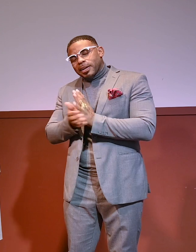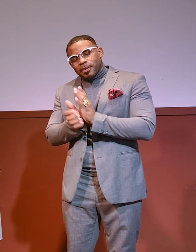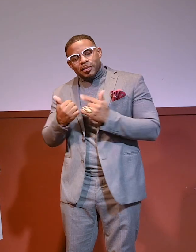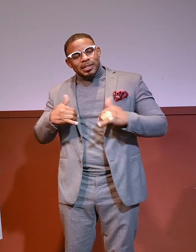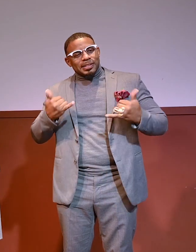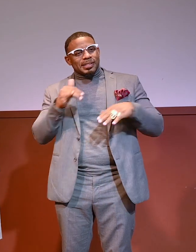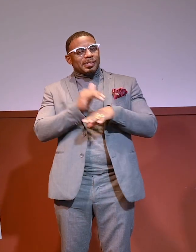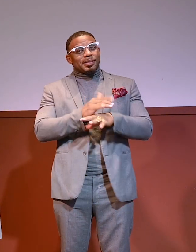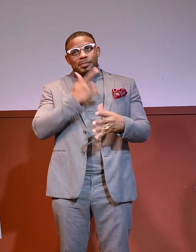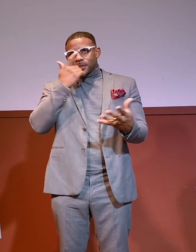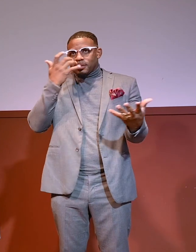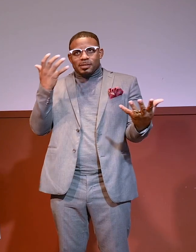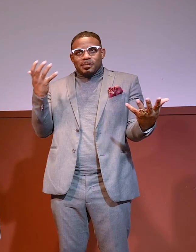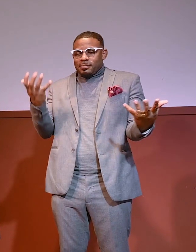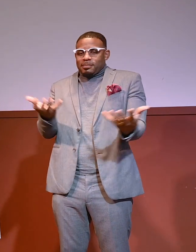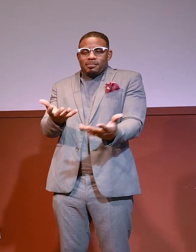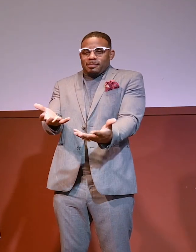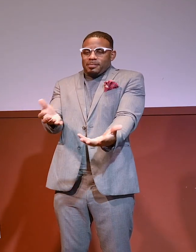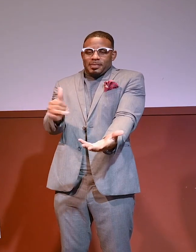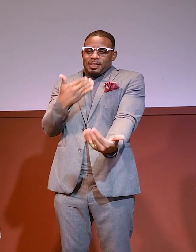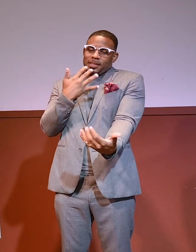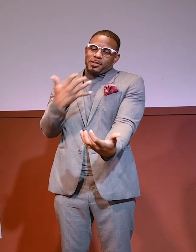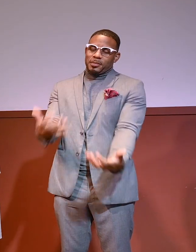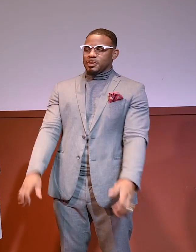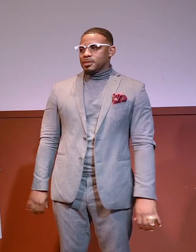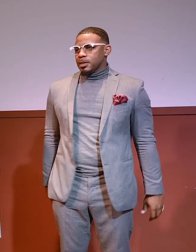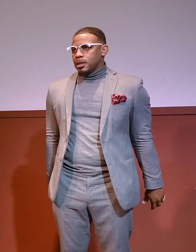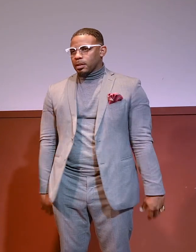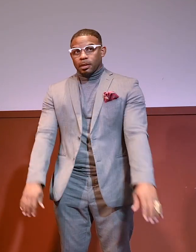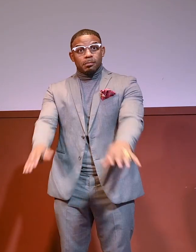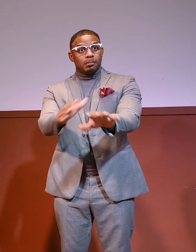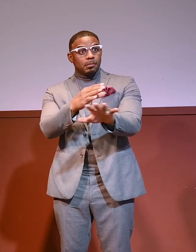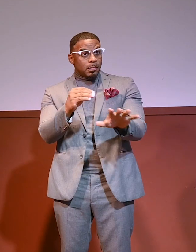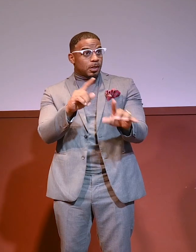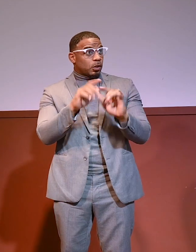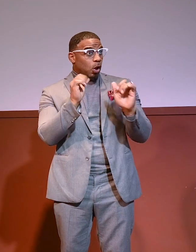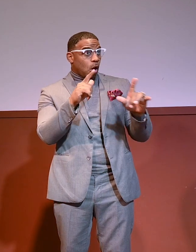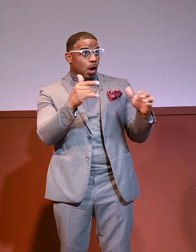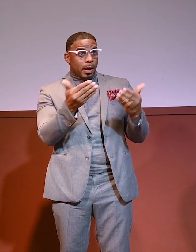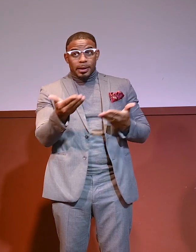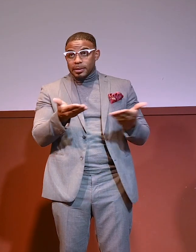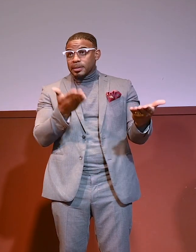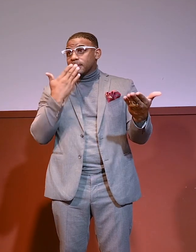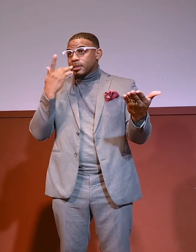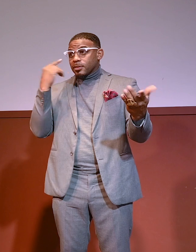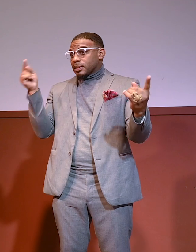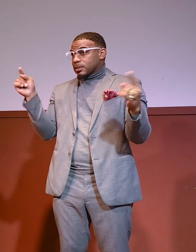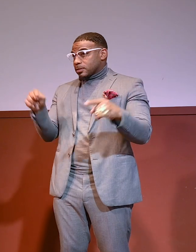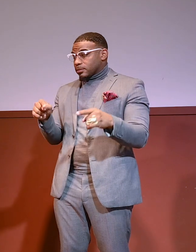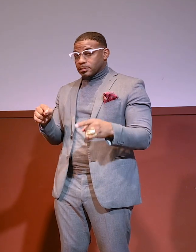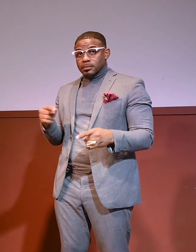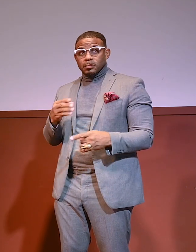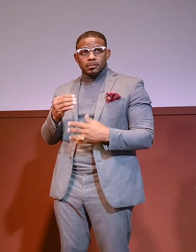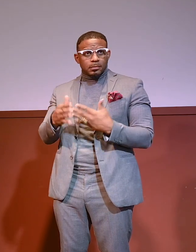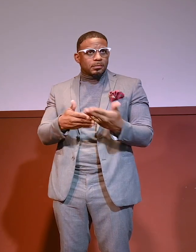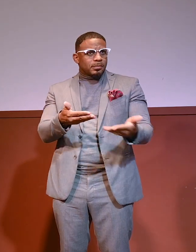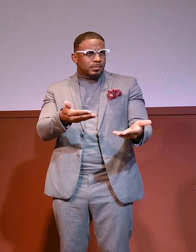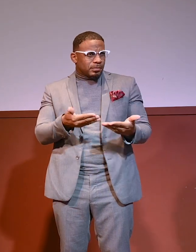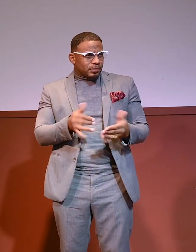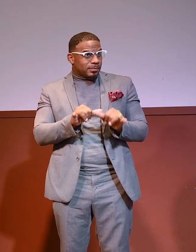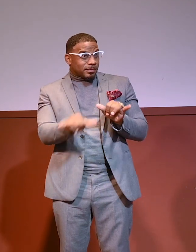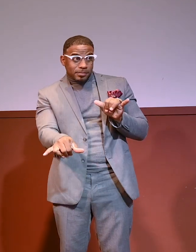us tonight. It was very moving. Thank you so much. And to all of our guests, thank you for coming, and we invite